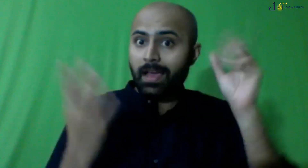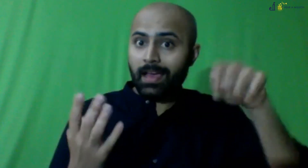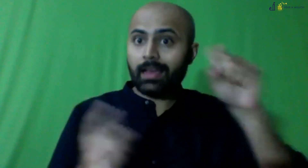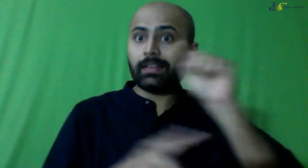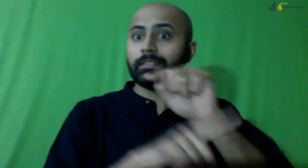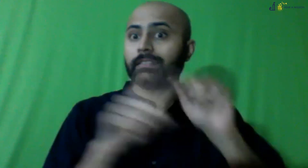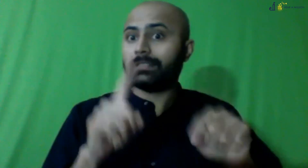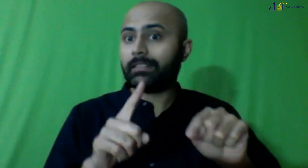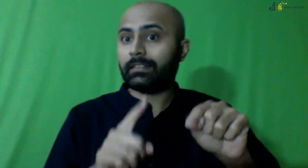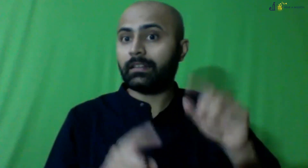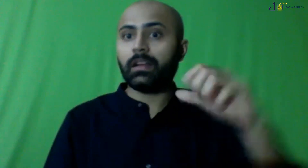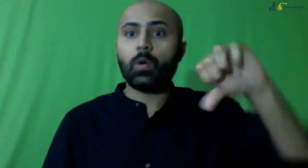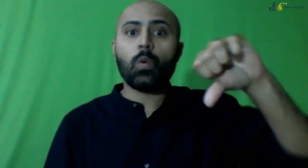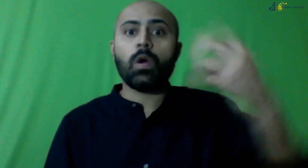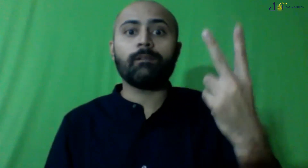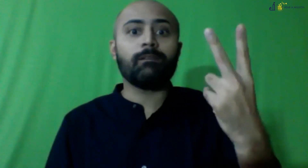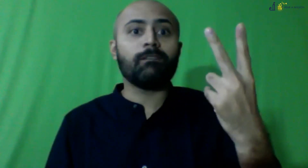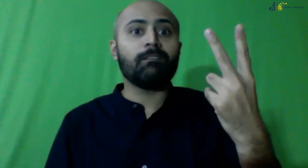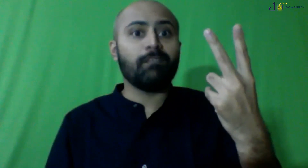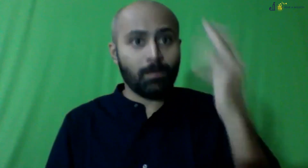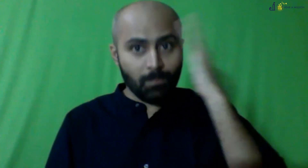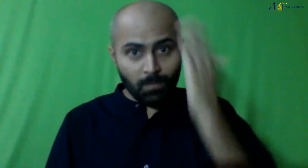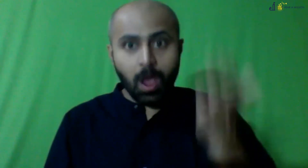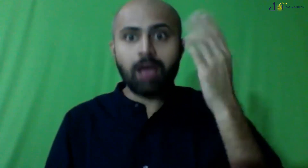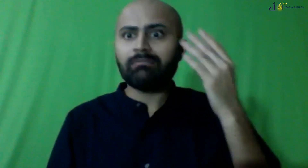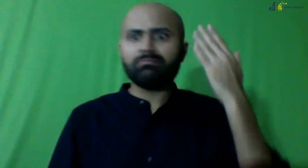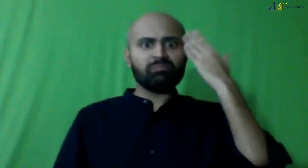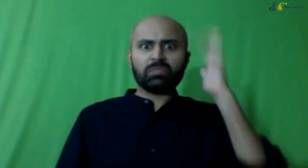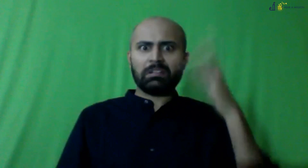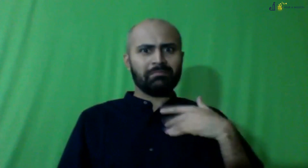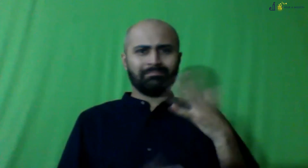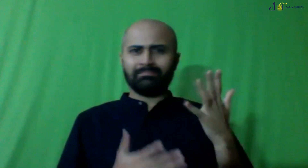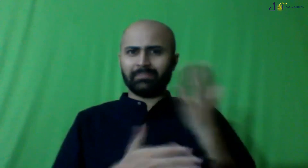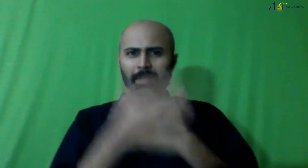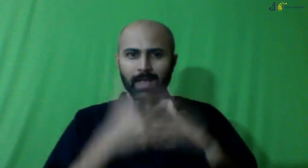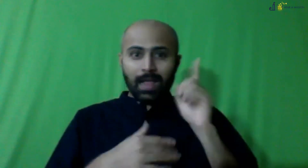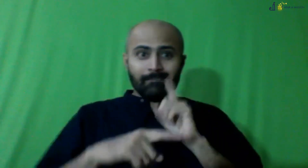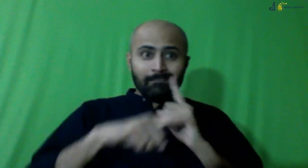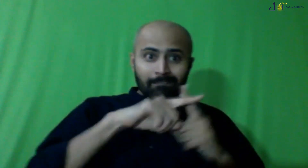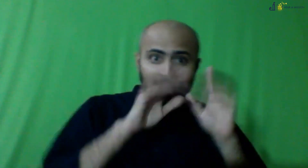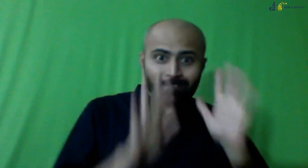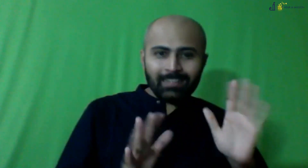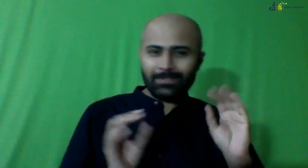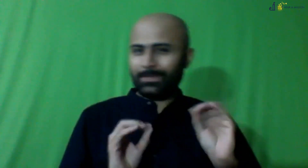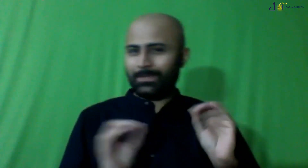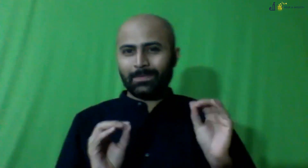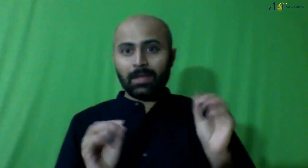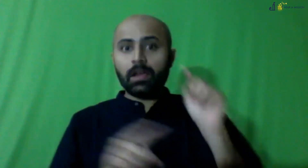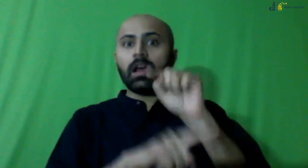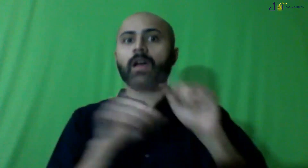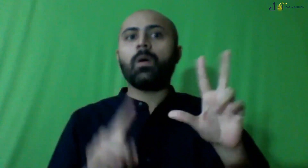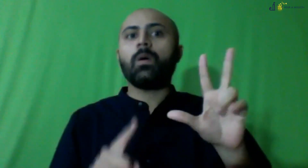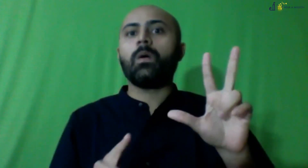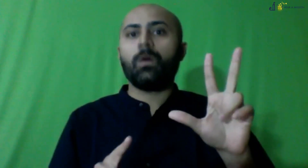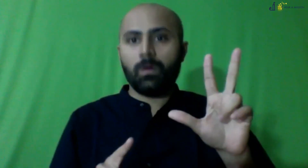people who know that a deaf person with another disability, 92% people have said yes. But